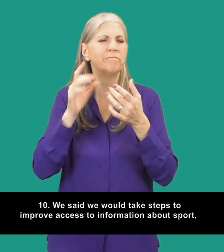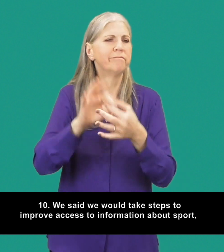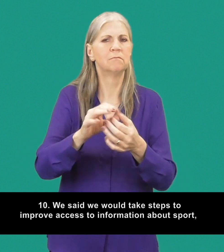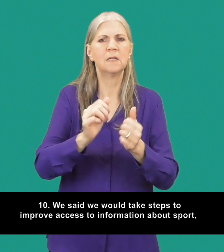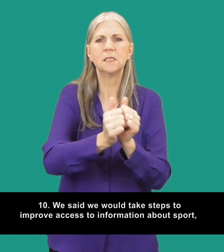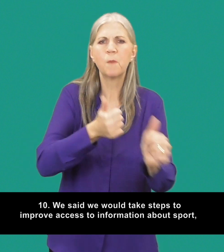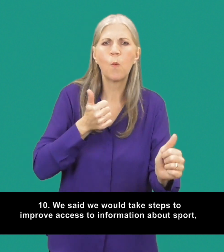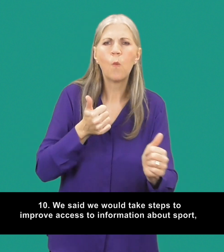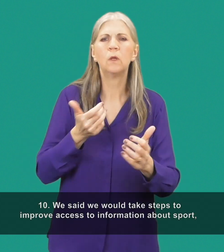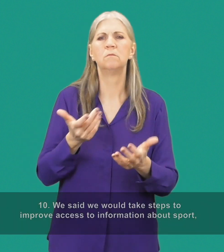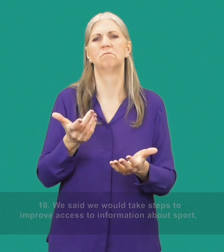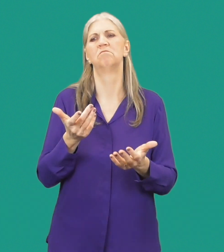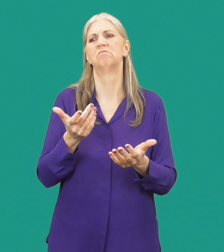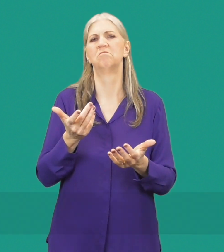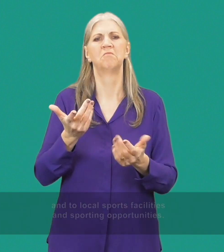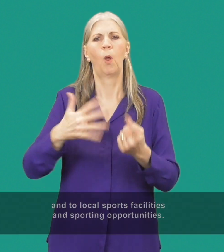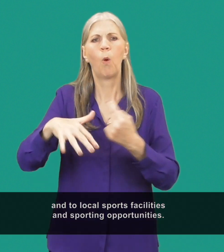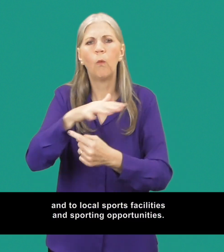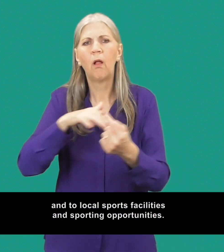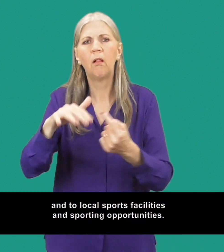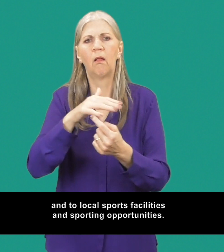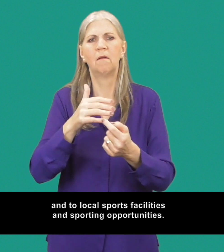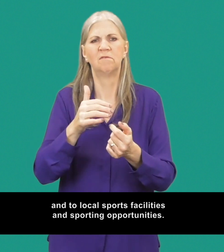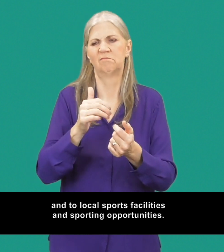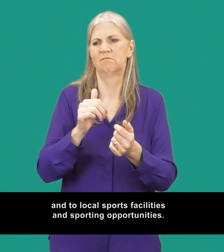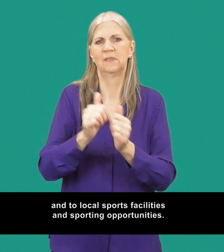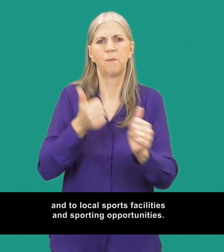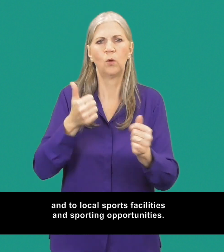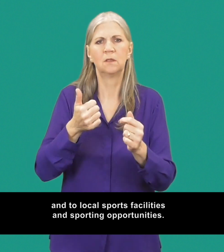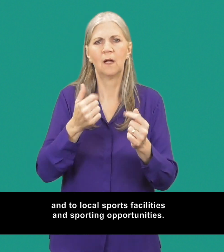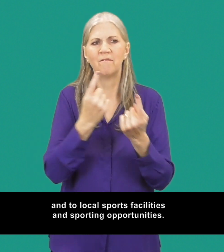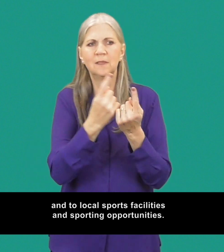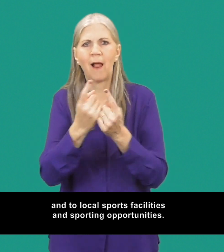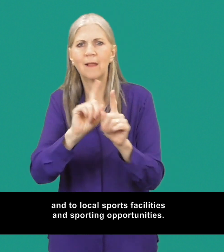to local sports facilities and sporting opportunities.